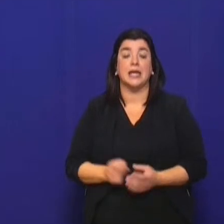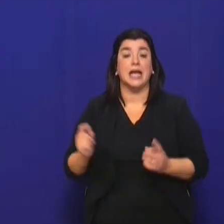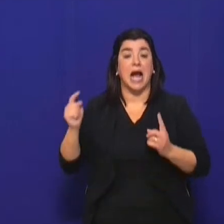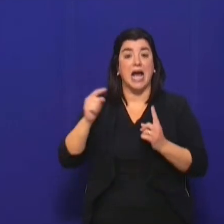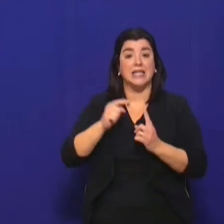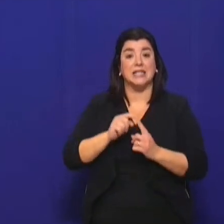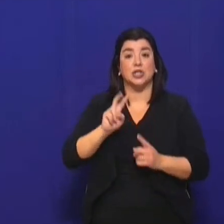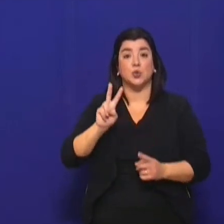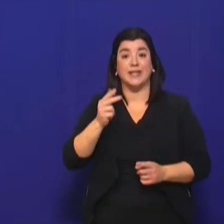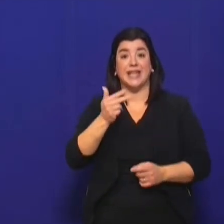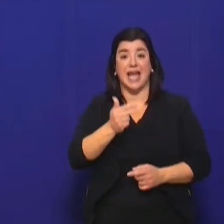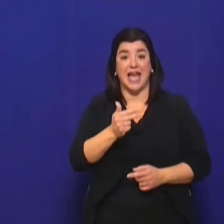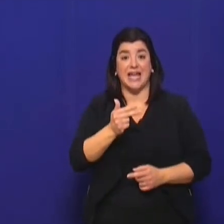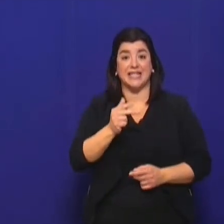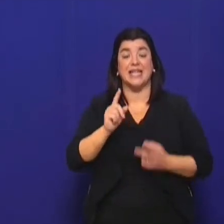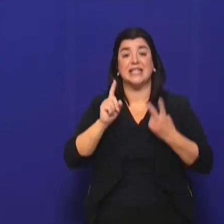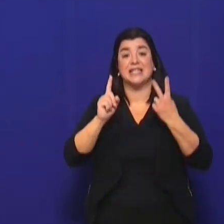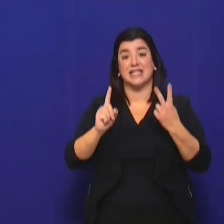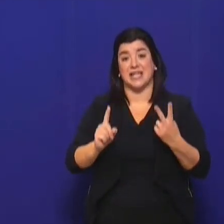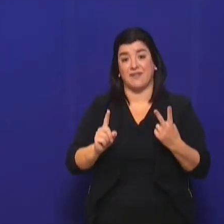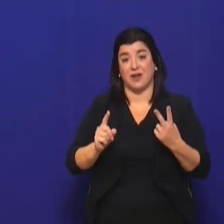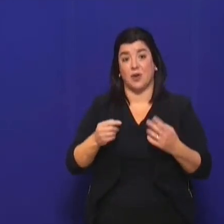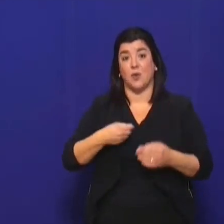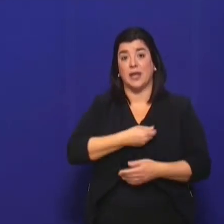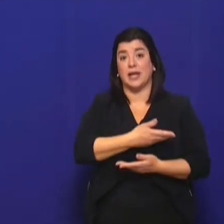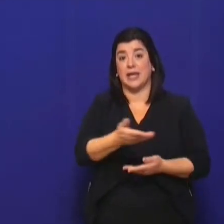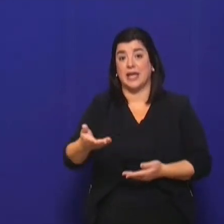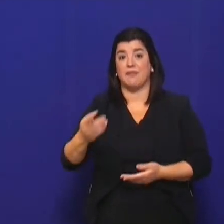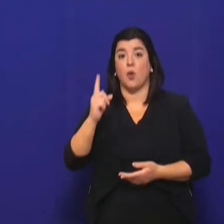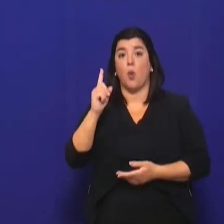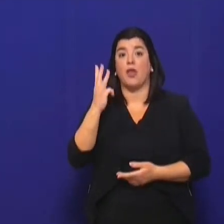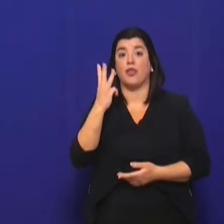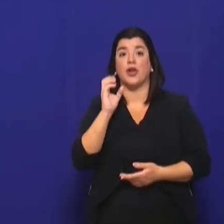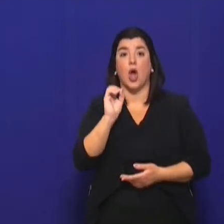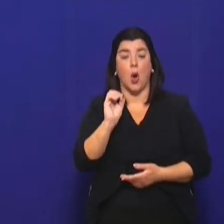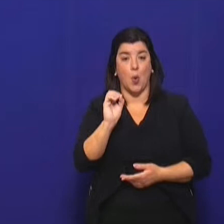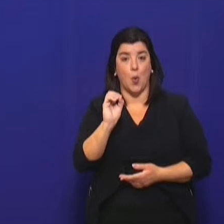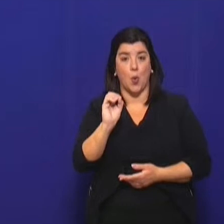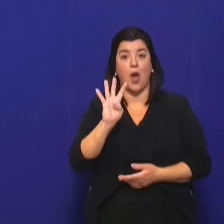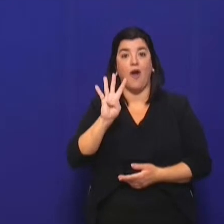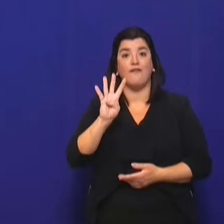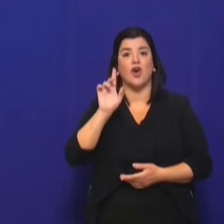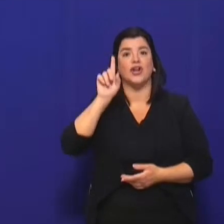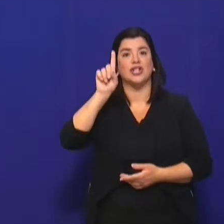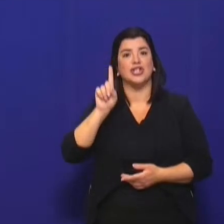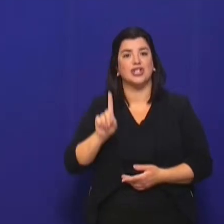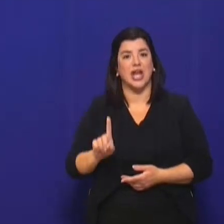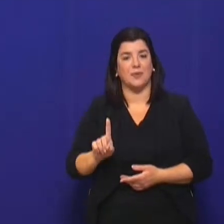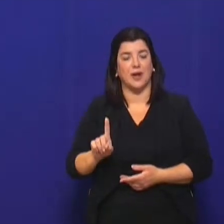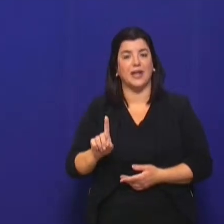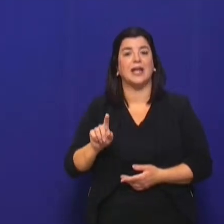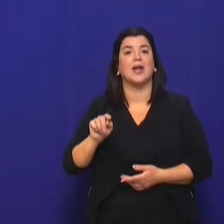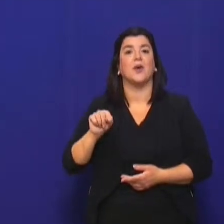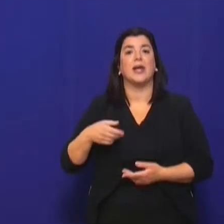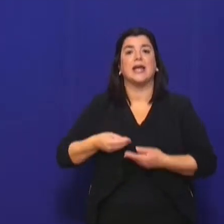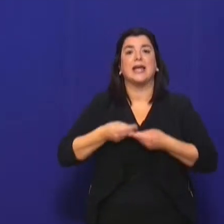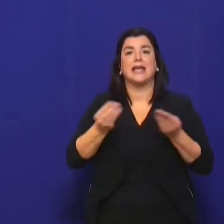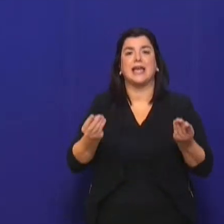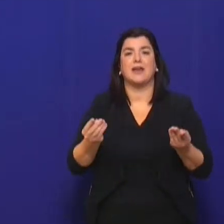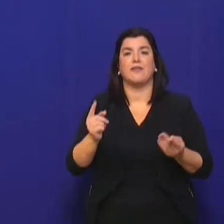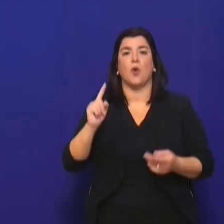of December, we had vaccinated 130 people. On the 4th of January, we vaccinated